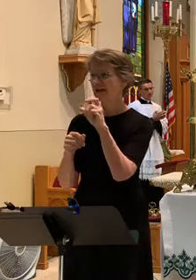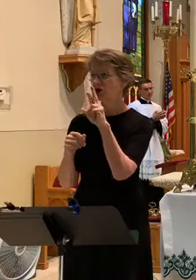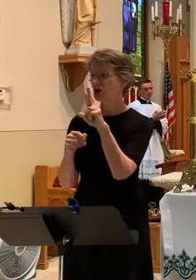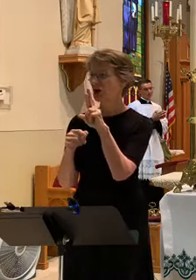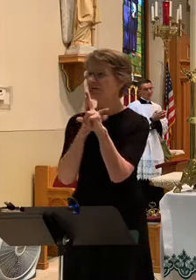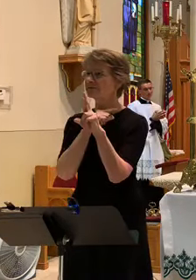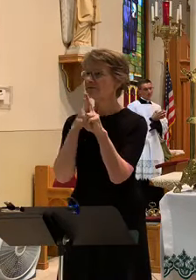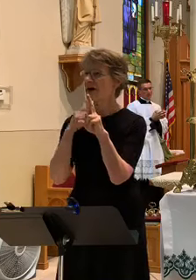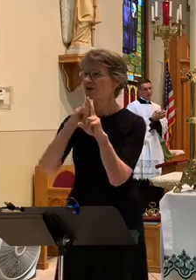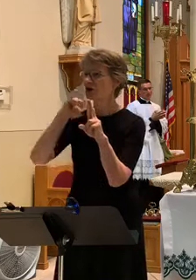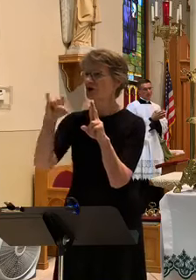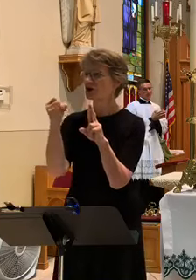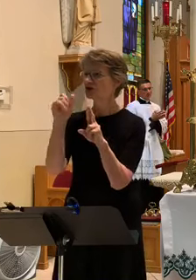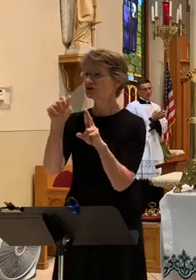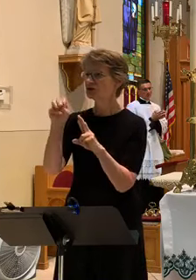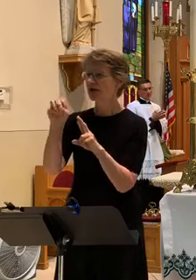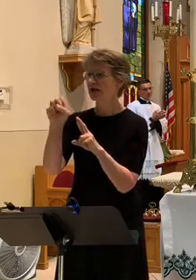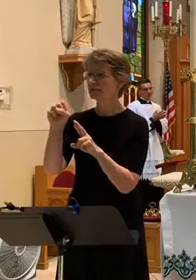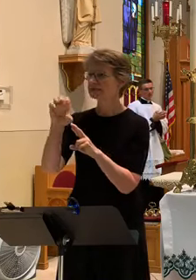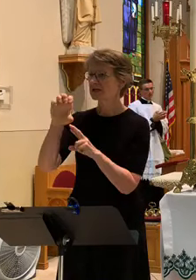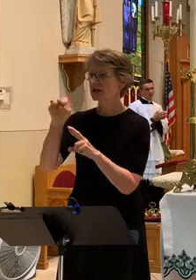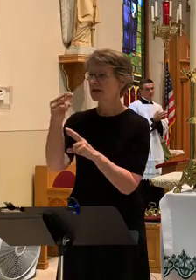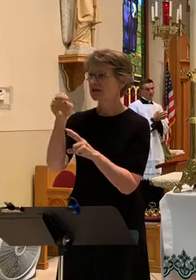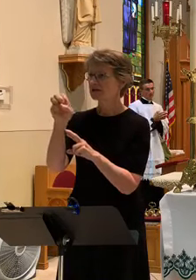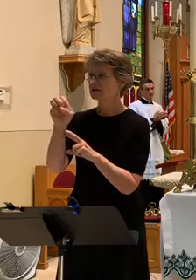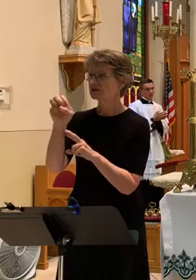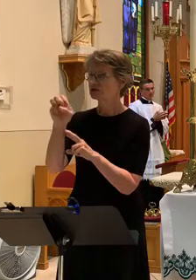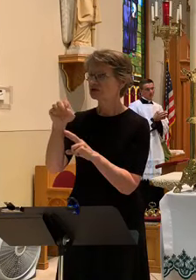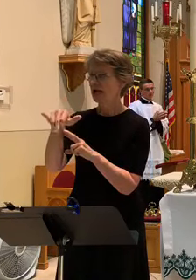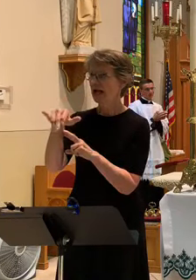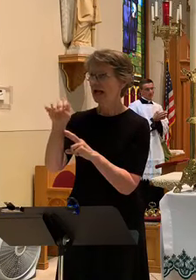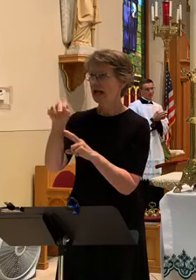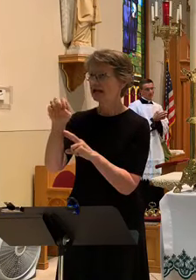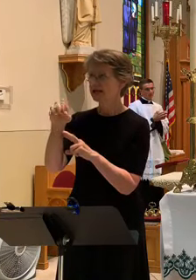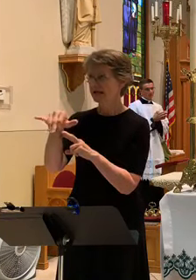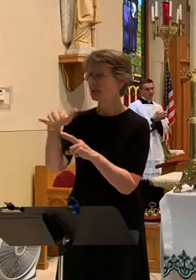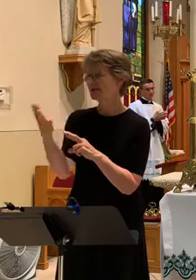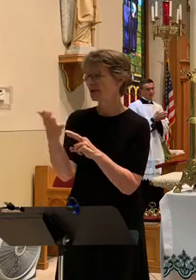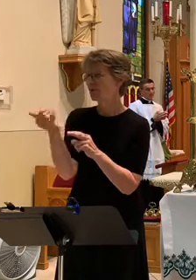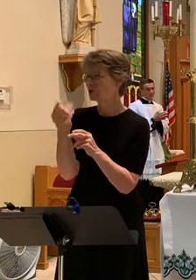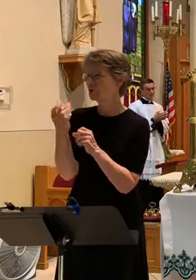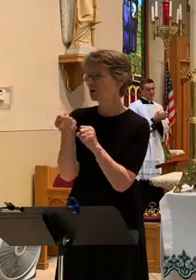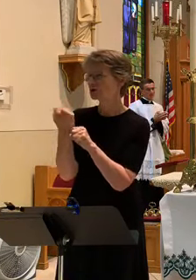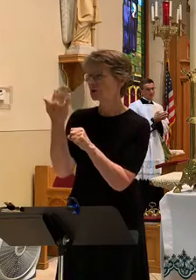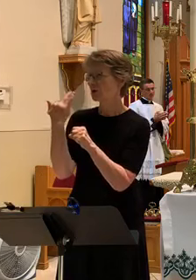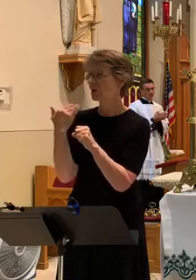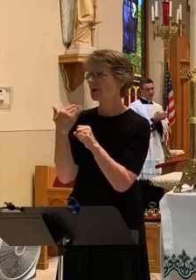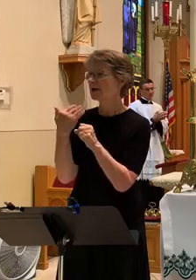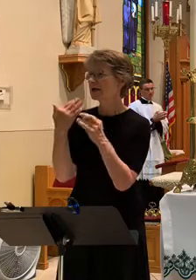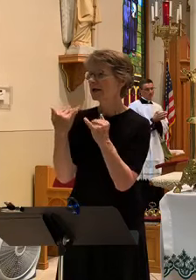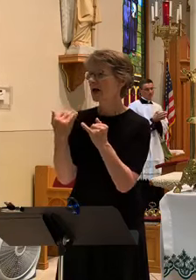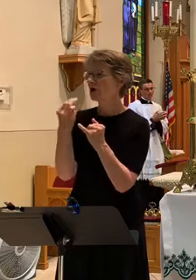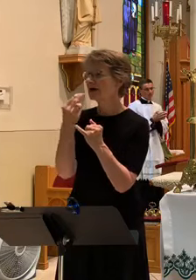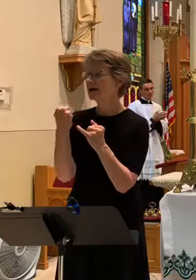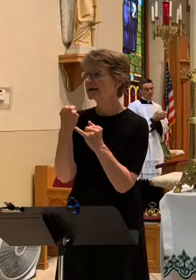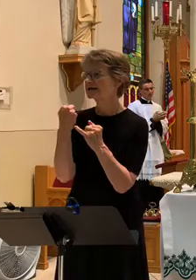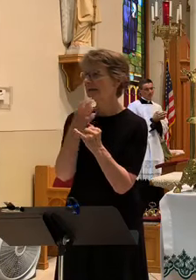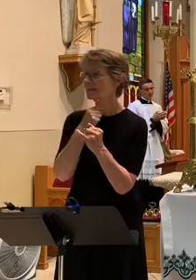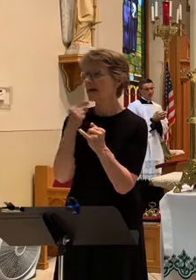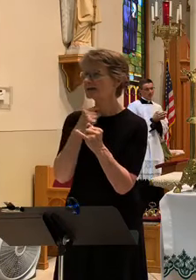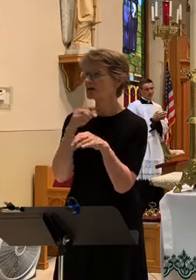Father James Cheney, who was here for a couple of years when he was first ordained. He's currently a pastor